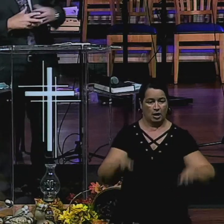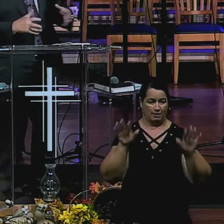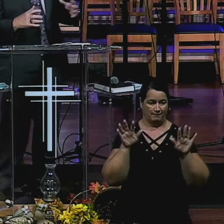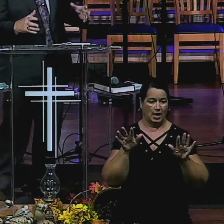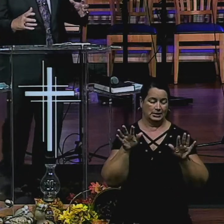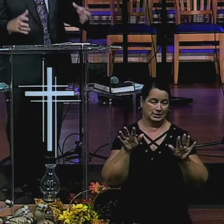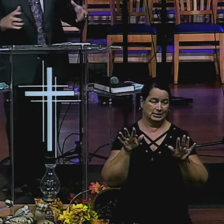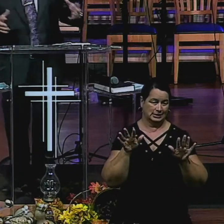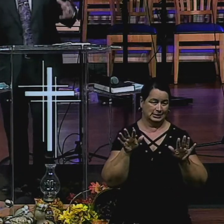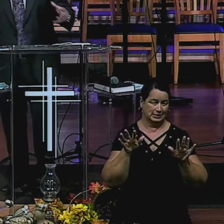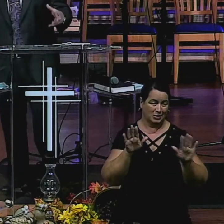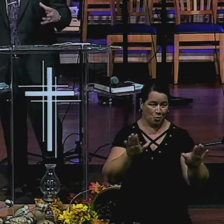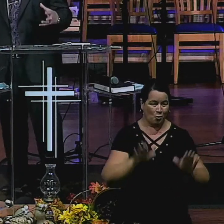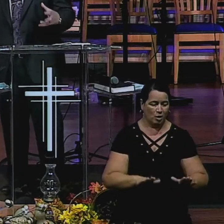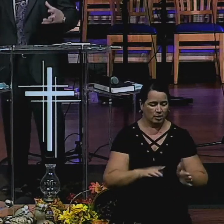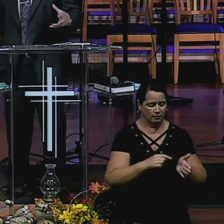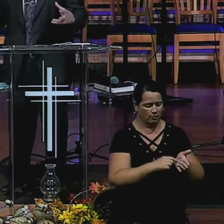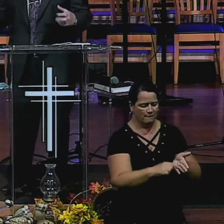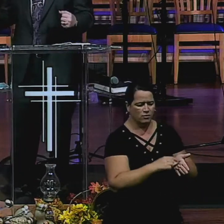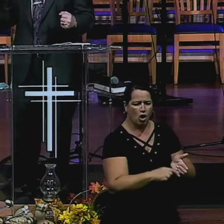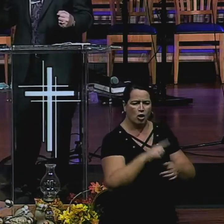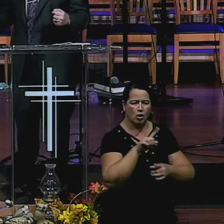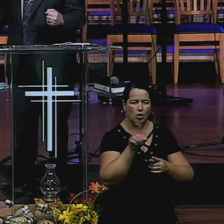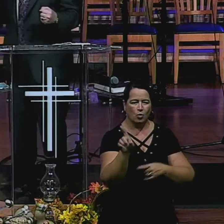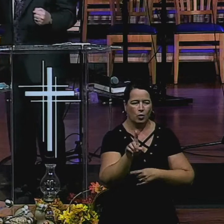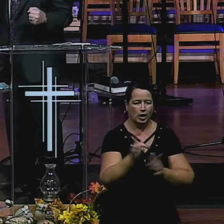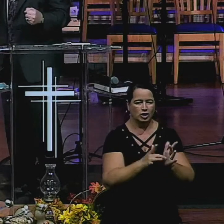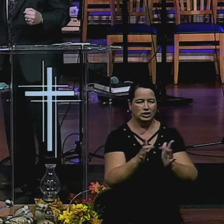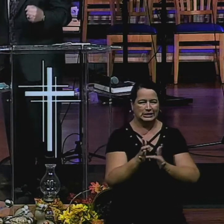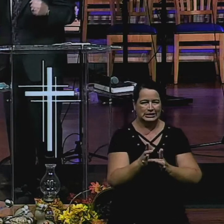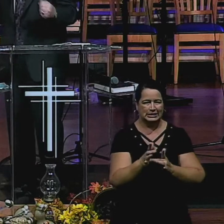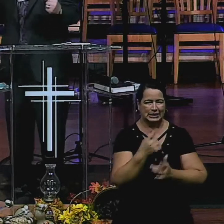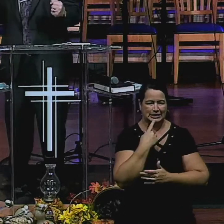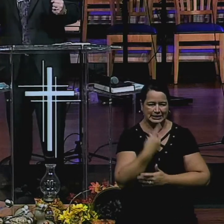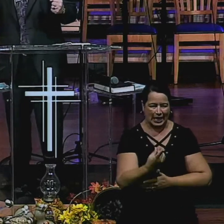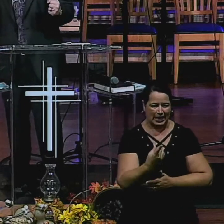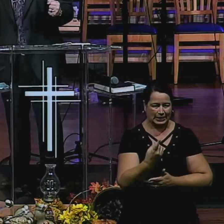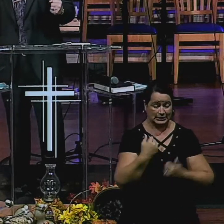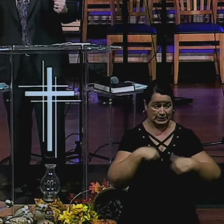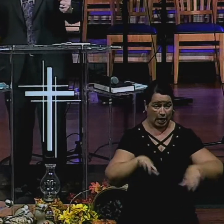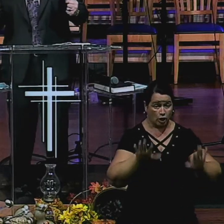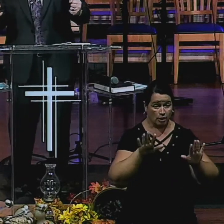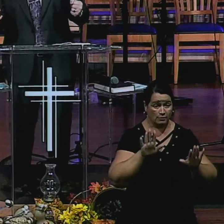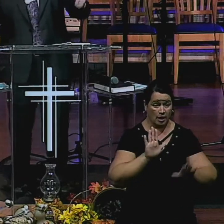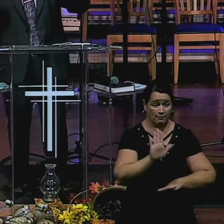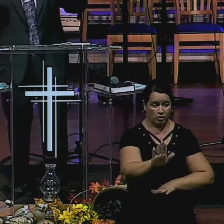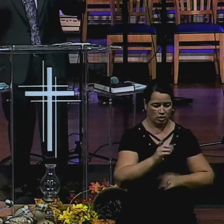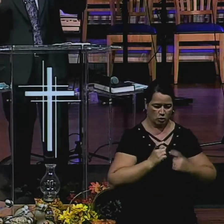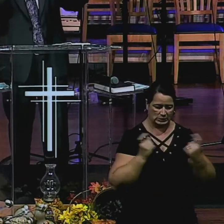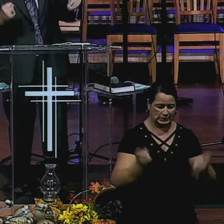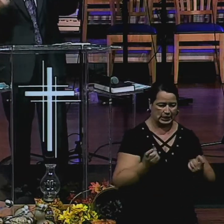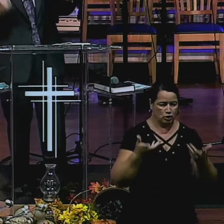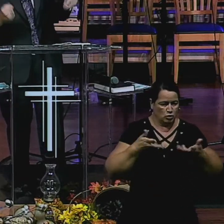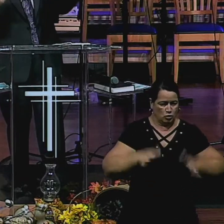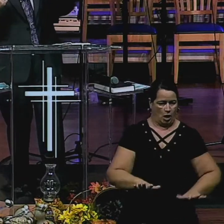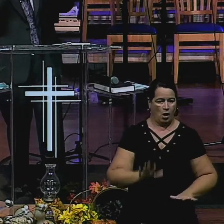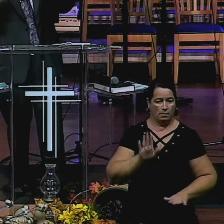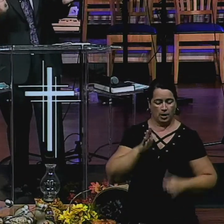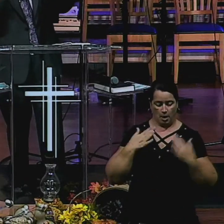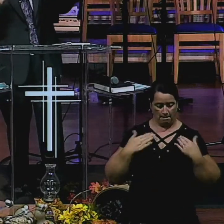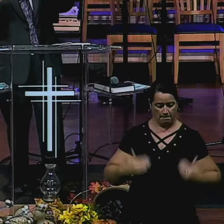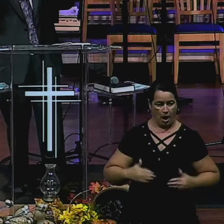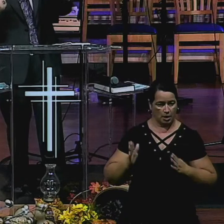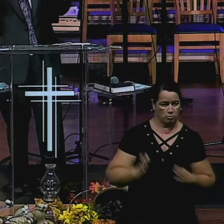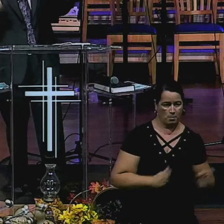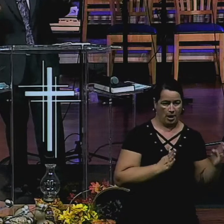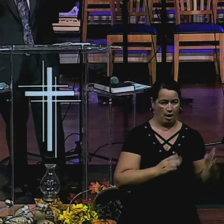himself. This is that wonderful passage where Jesus said, you know, a sacrifice for a sin you did not desire, but a body thou hast